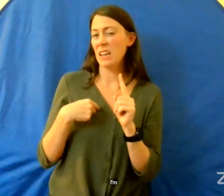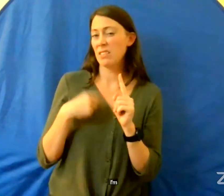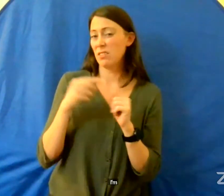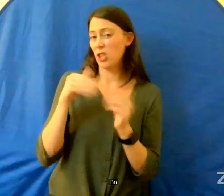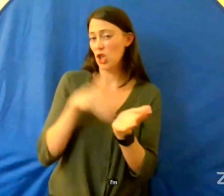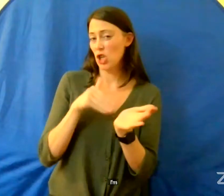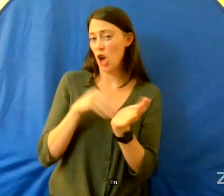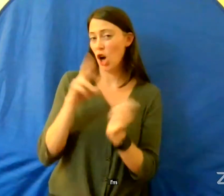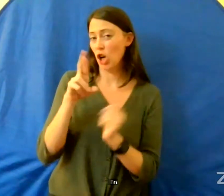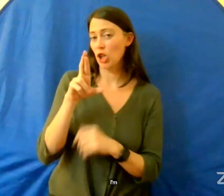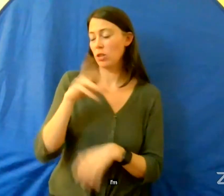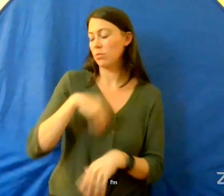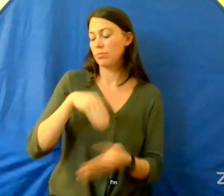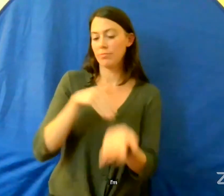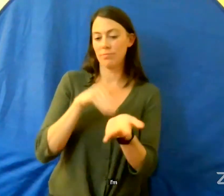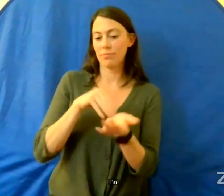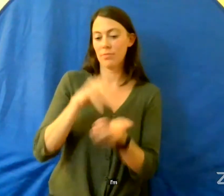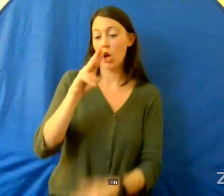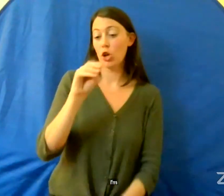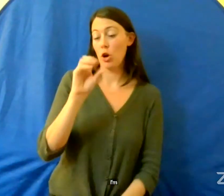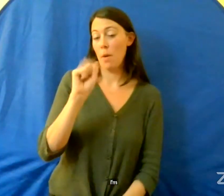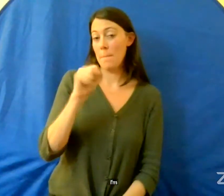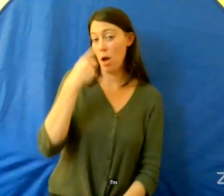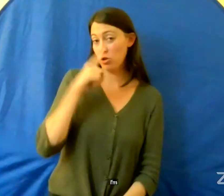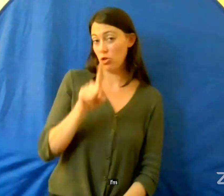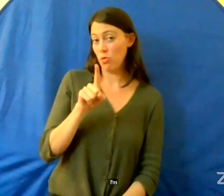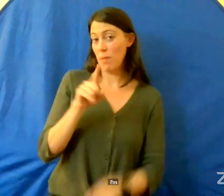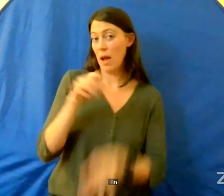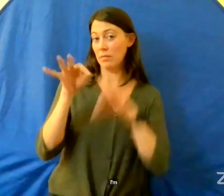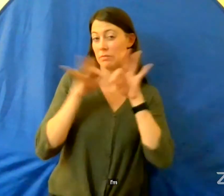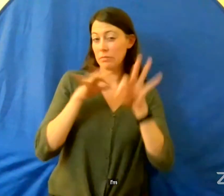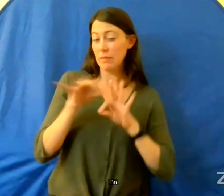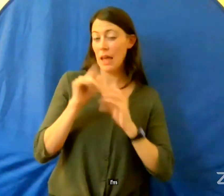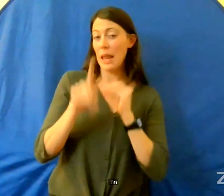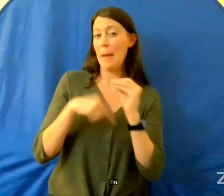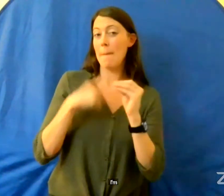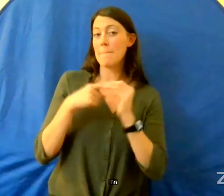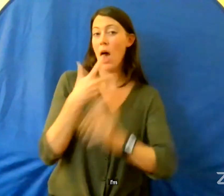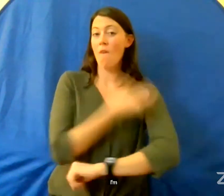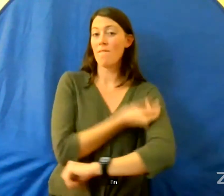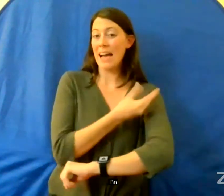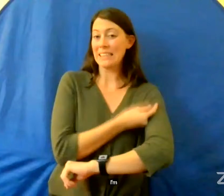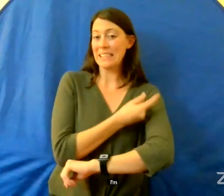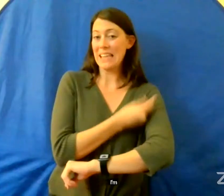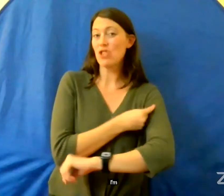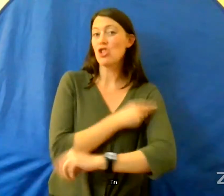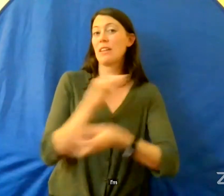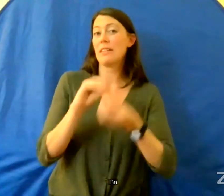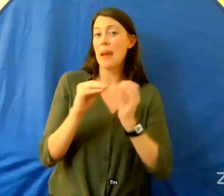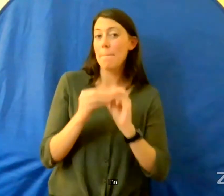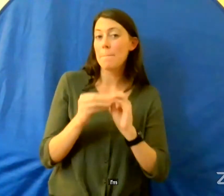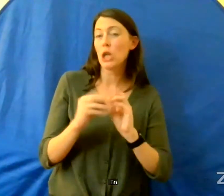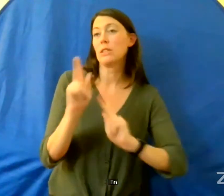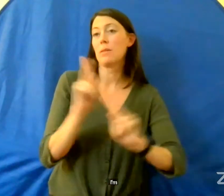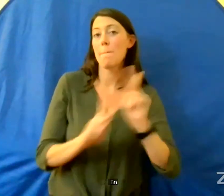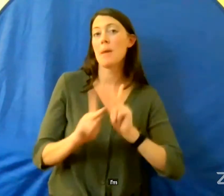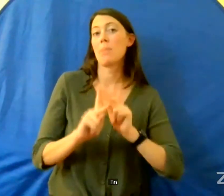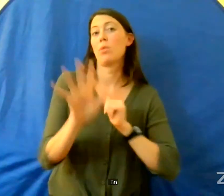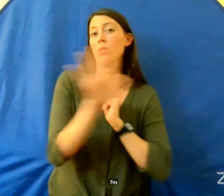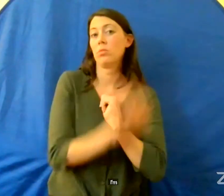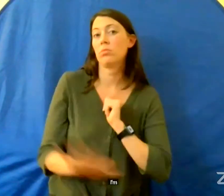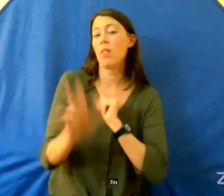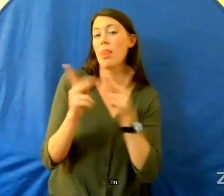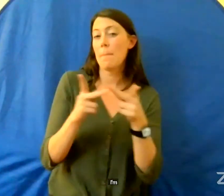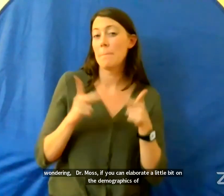on the demographics of vaccination at this point. This may have been covered in the slides, but I didn't notice that it was. Are we